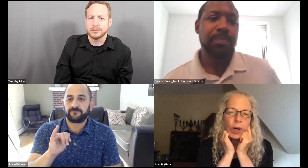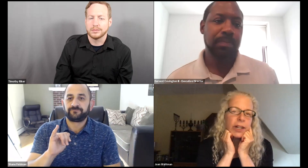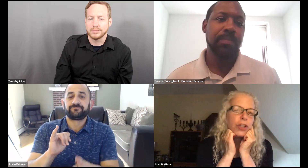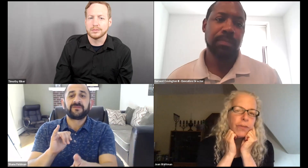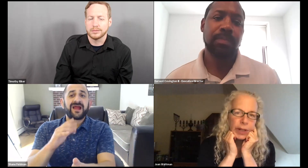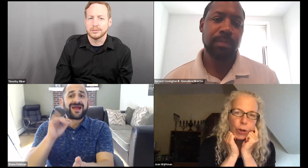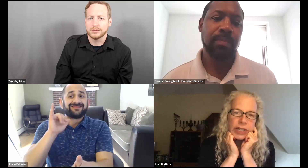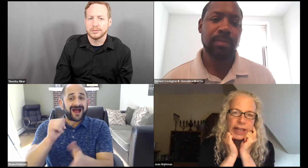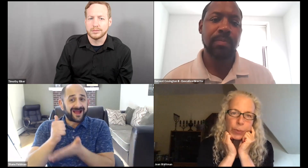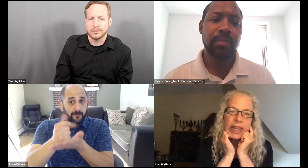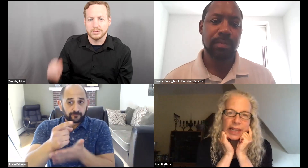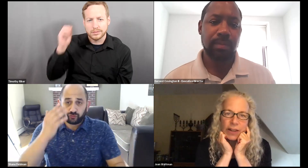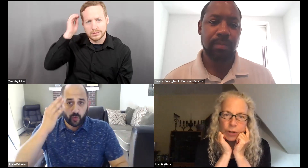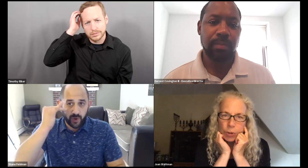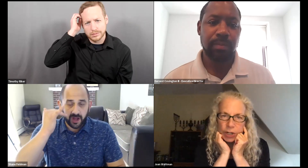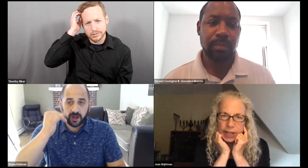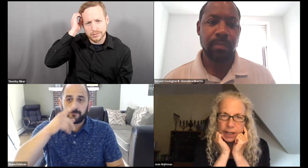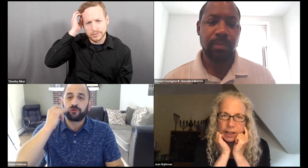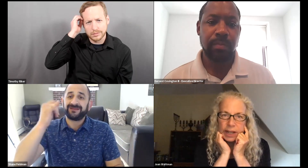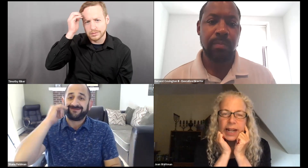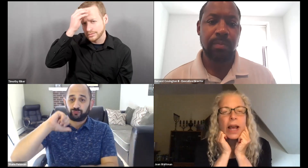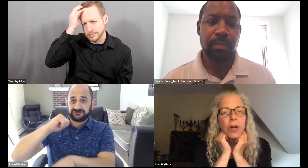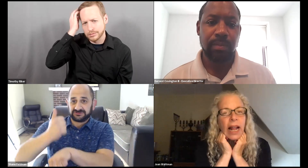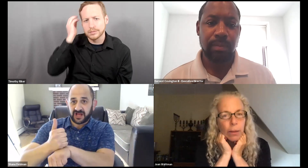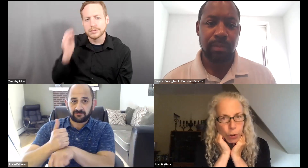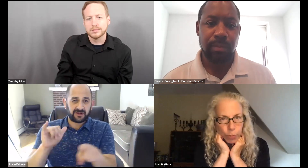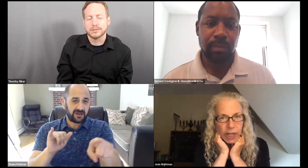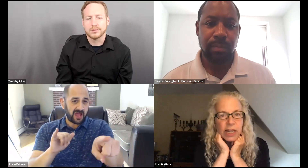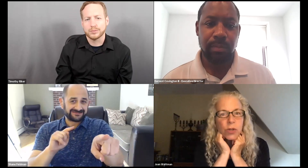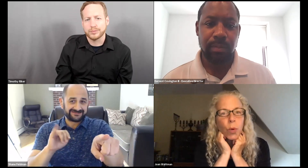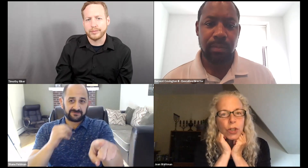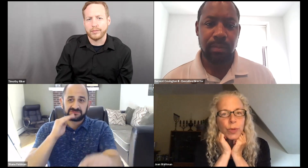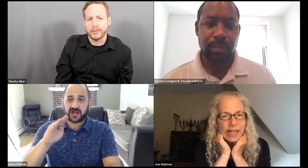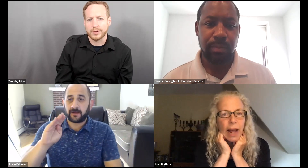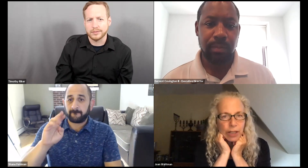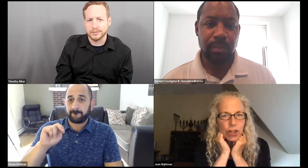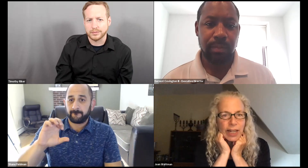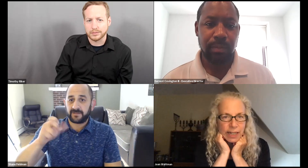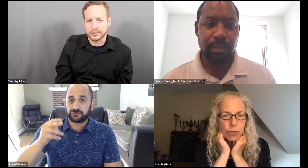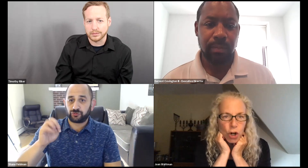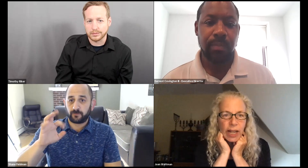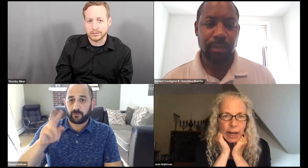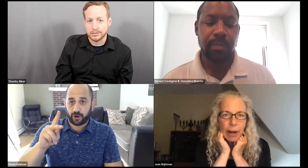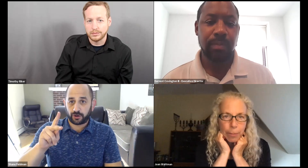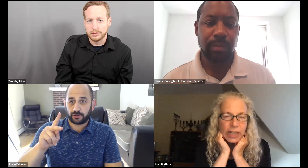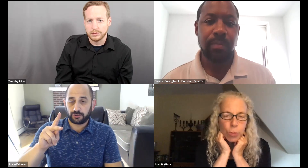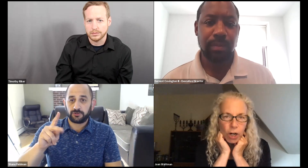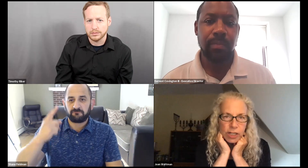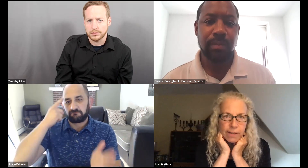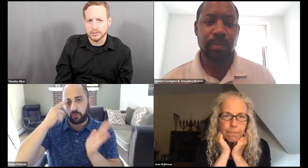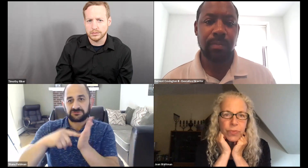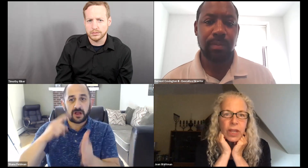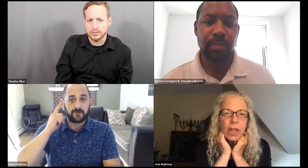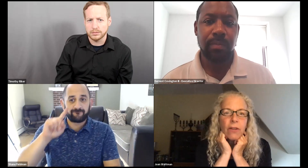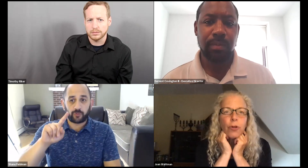and what achievement looks like within the deaf community, and that would help you because once you establish it, like Tim's talking about,